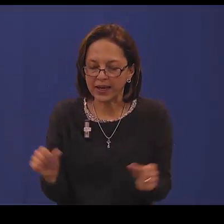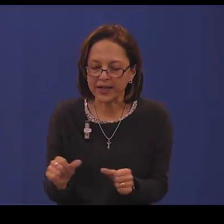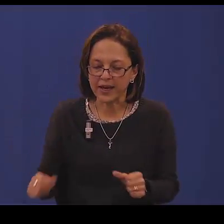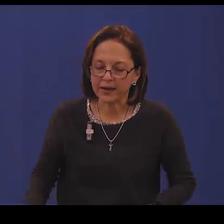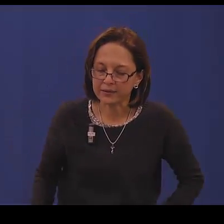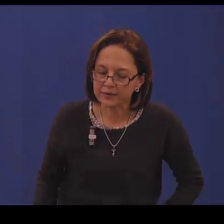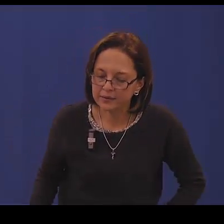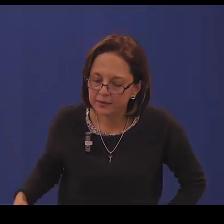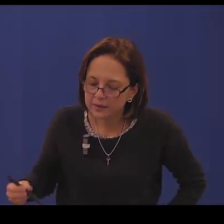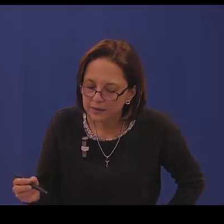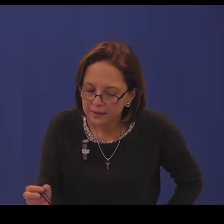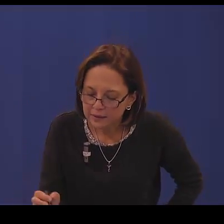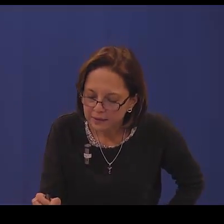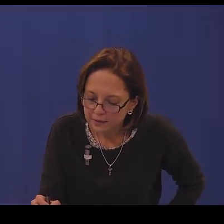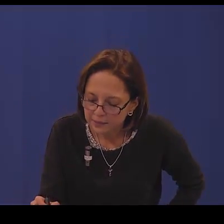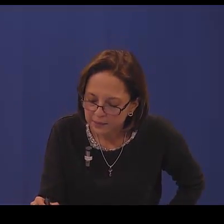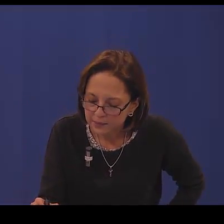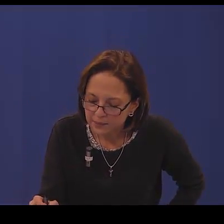shadow area.